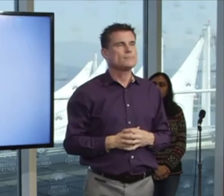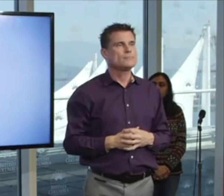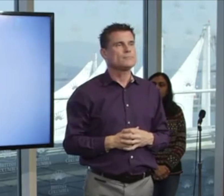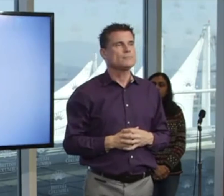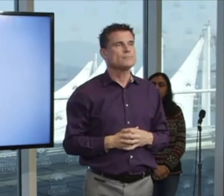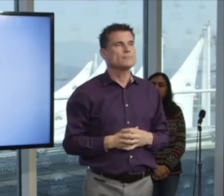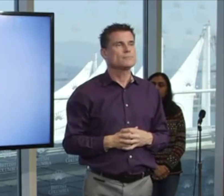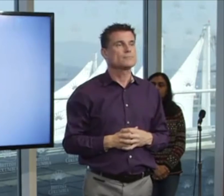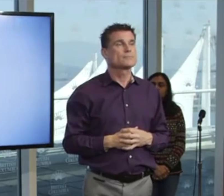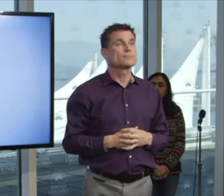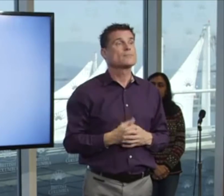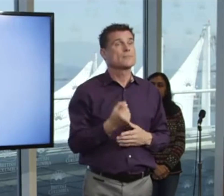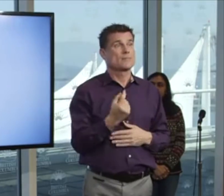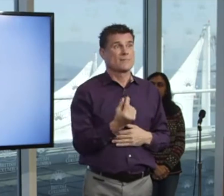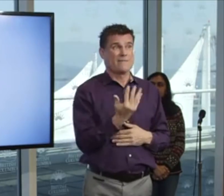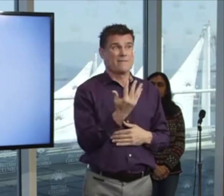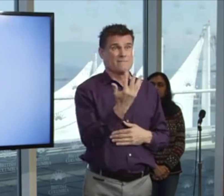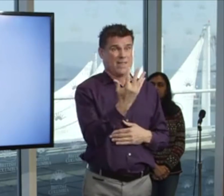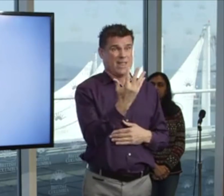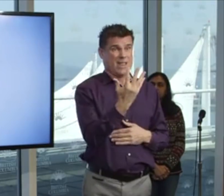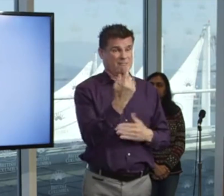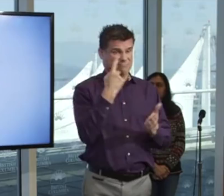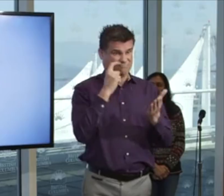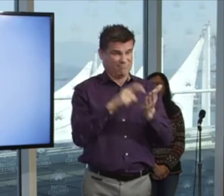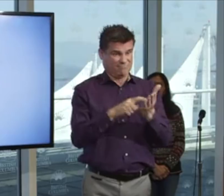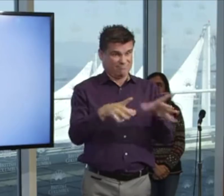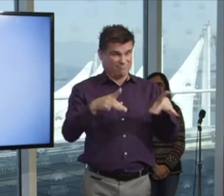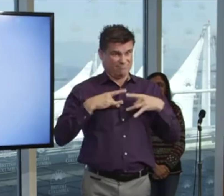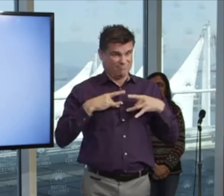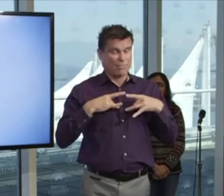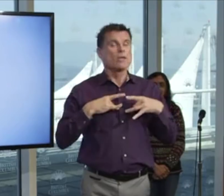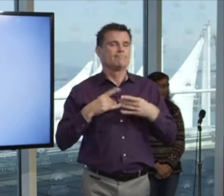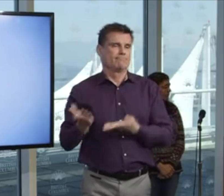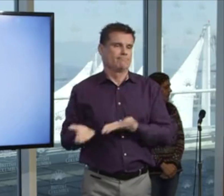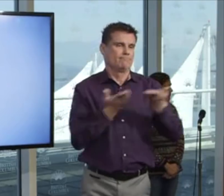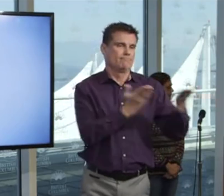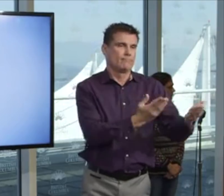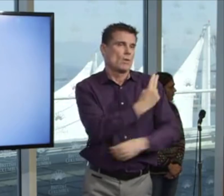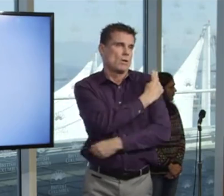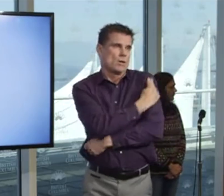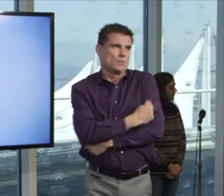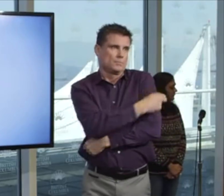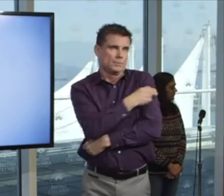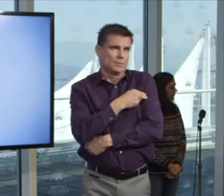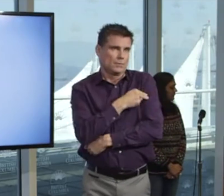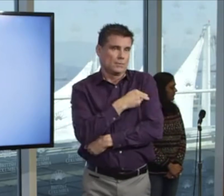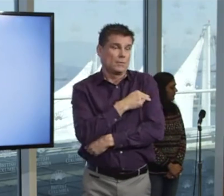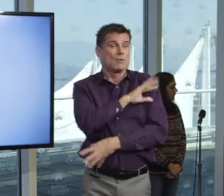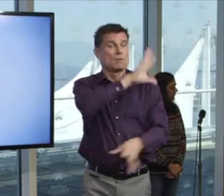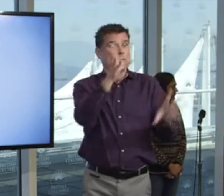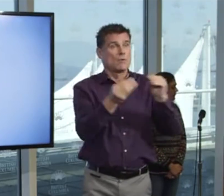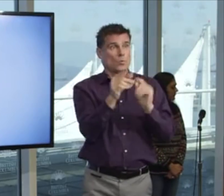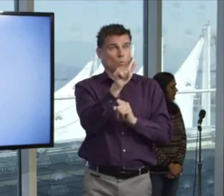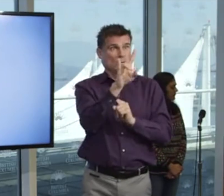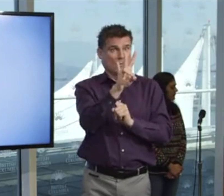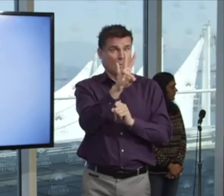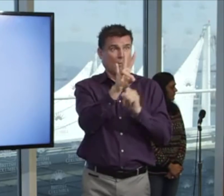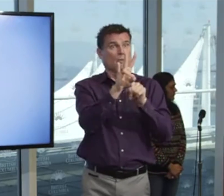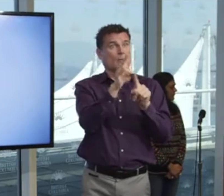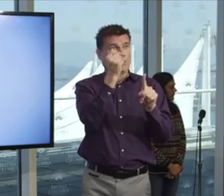total of 27, and of those, 12 people are in ICU, and 6 have